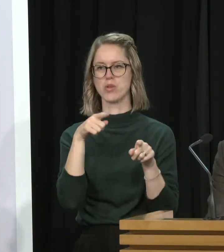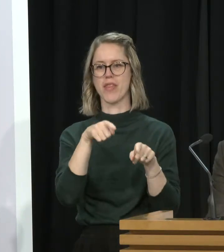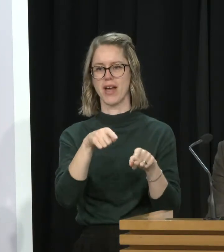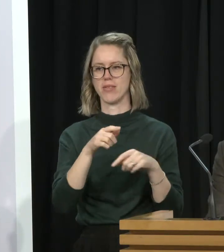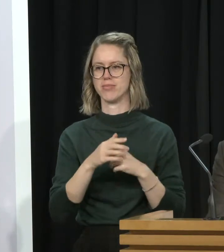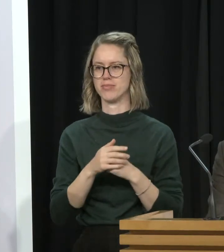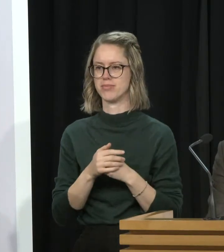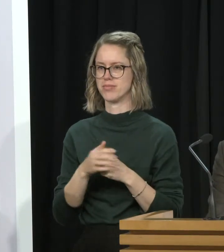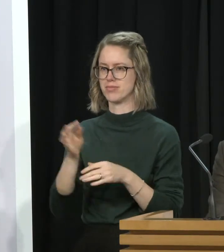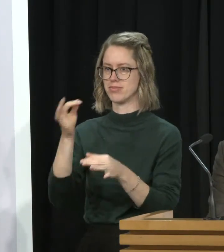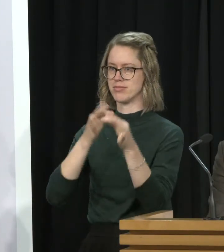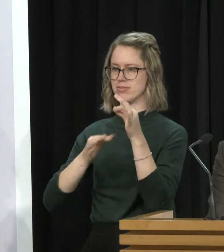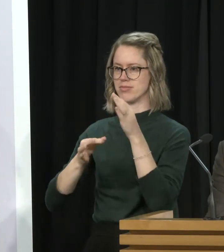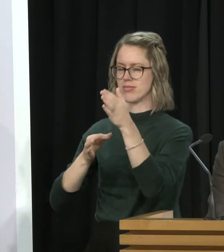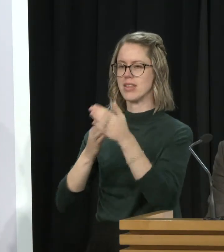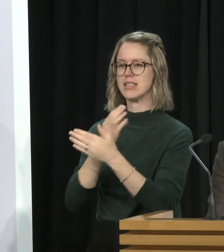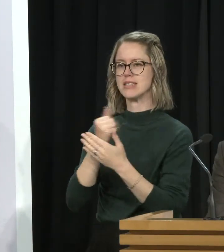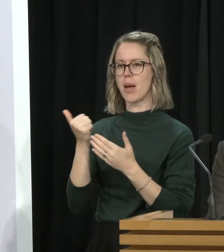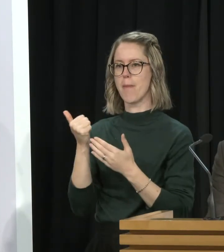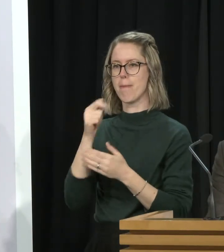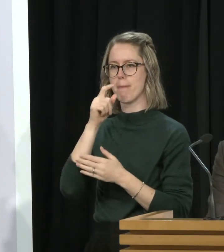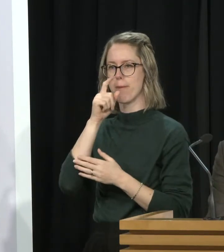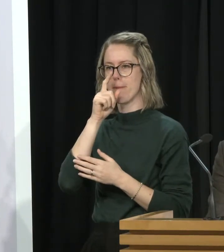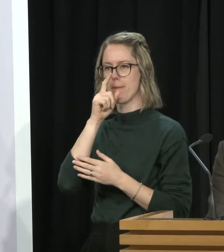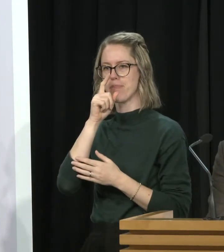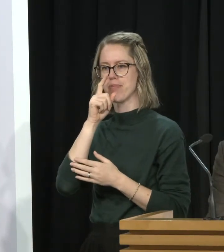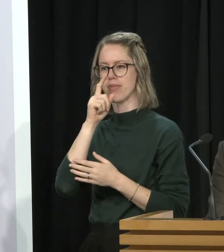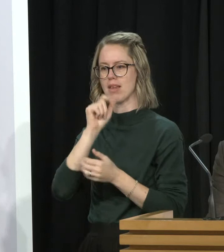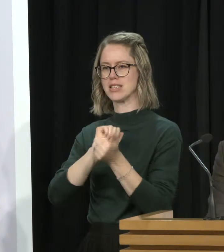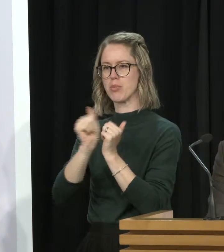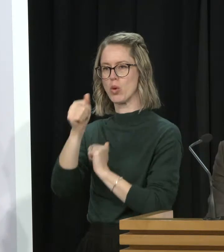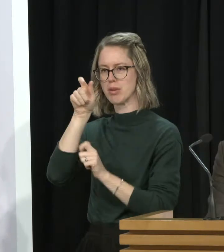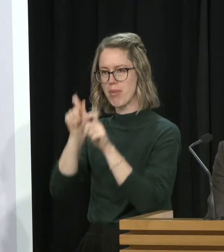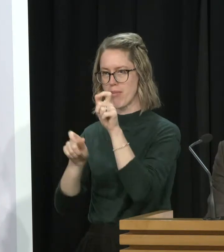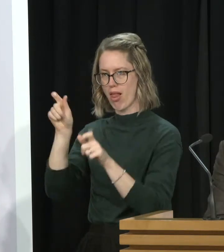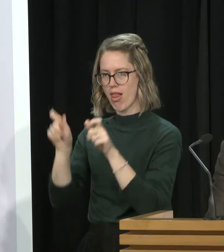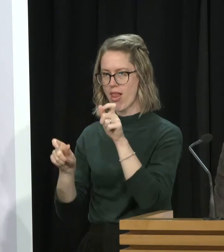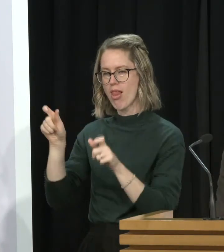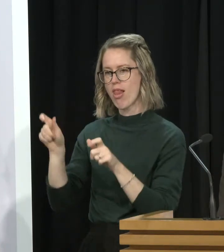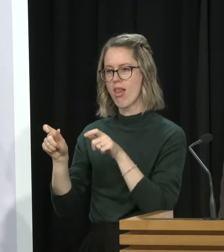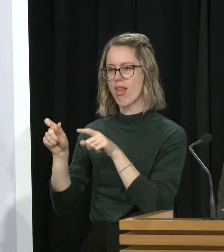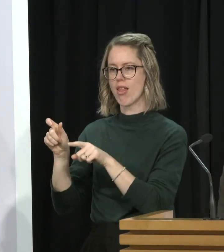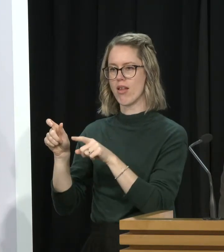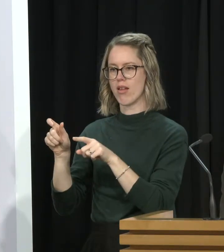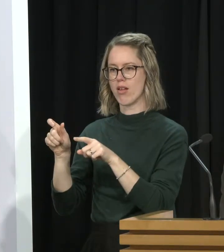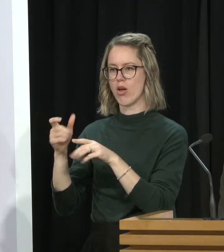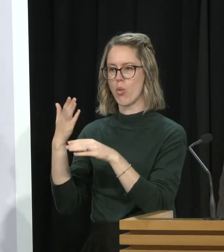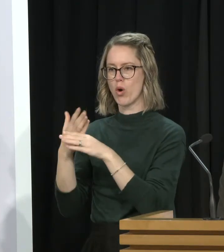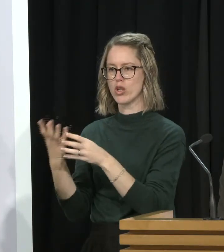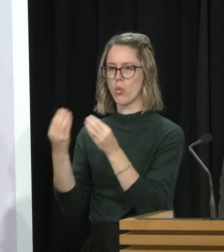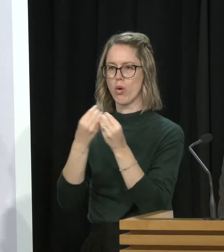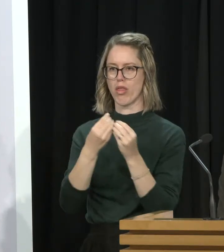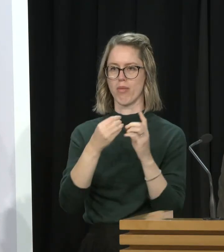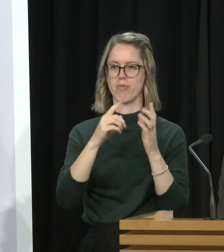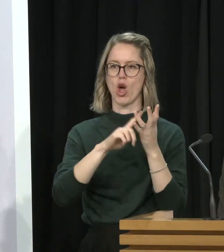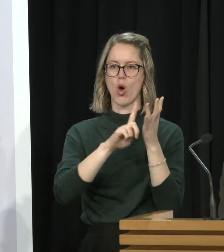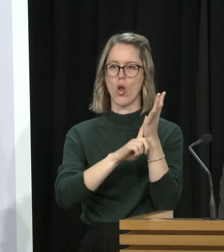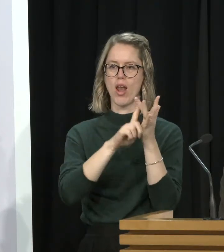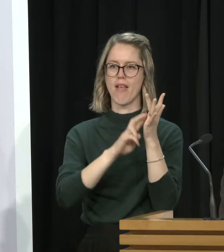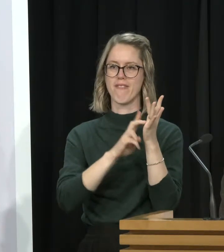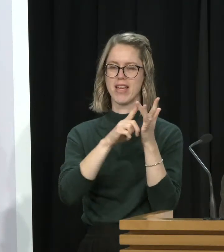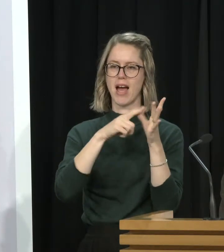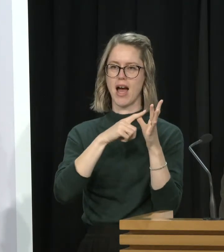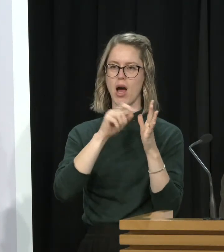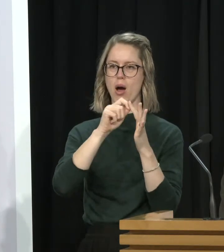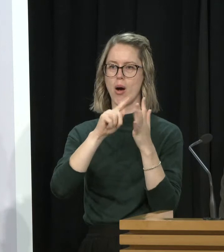are a number of athletes who worked alongside Olivia Podmore and